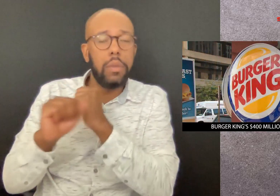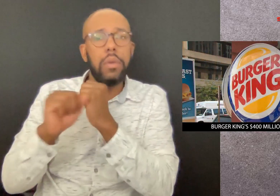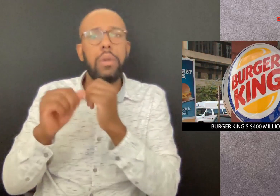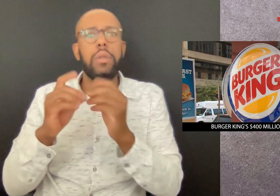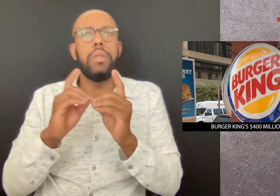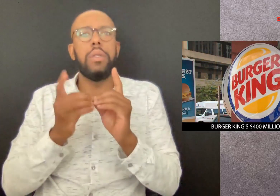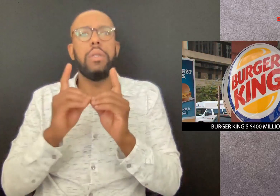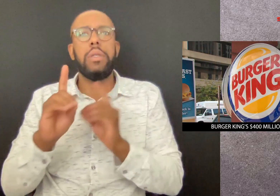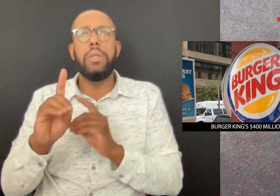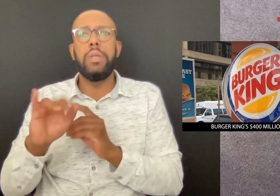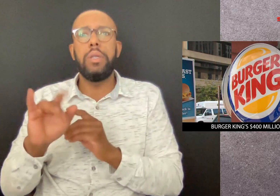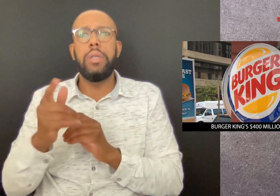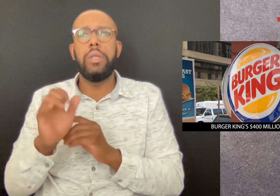and digital products